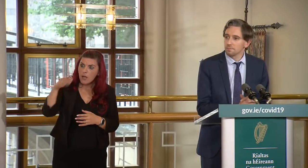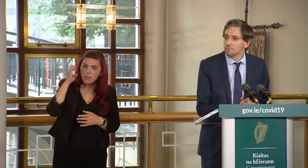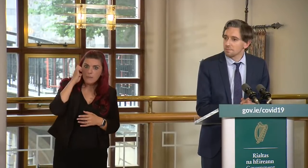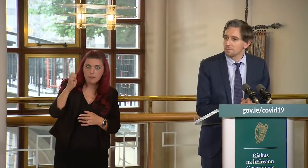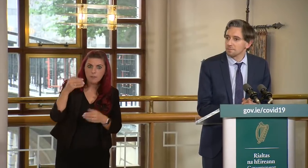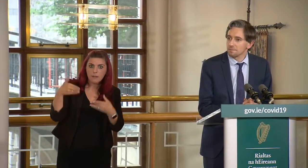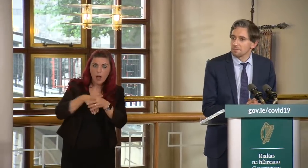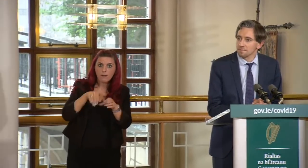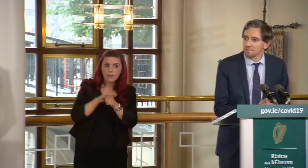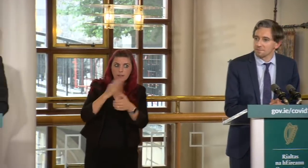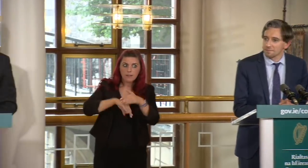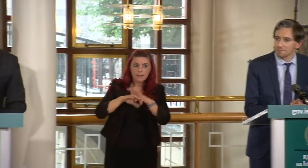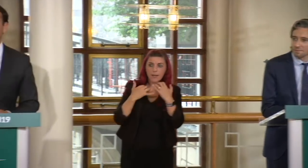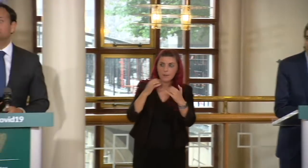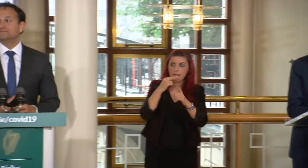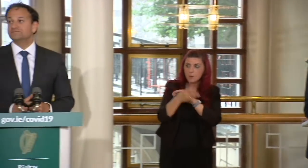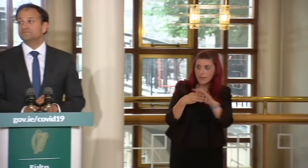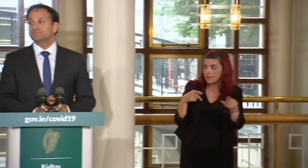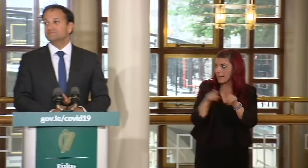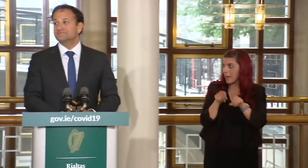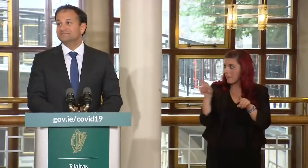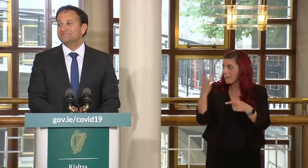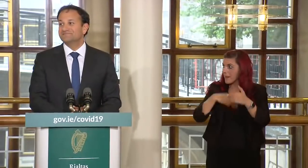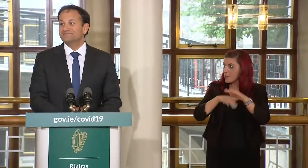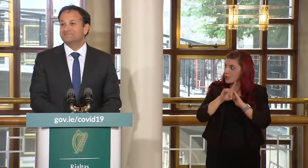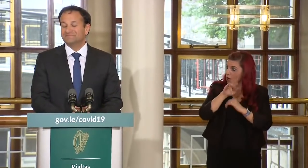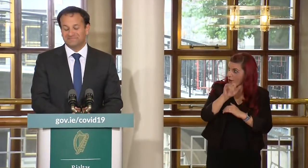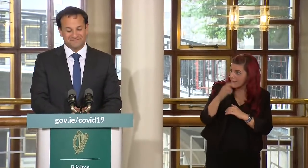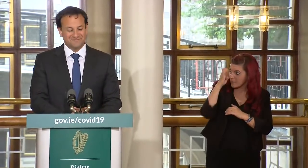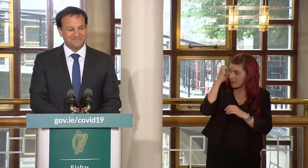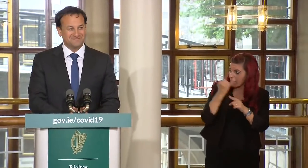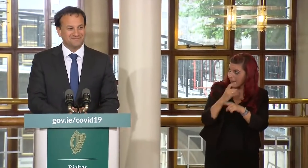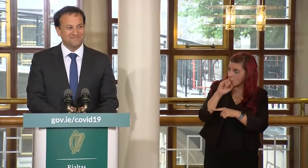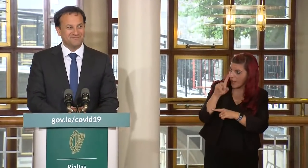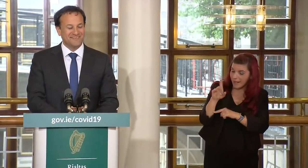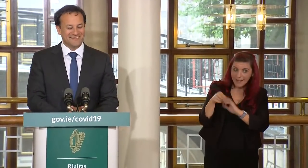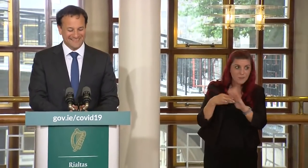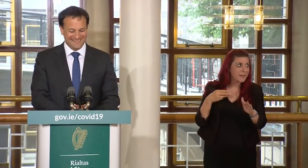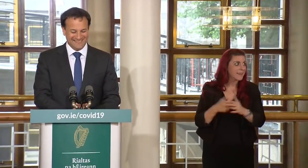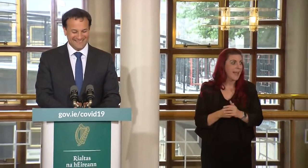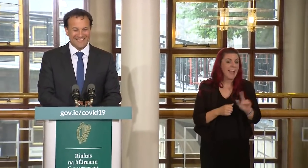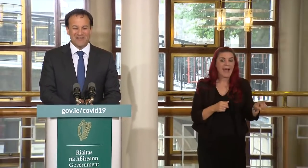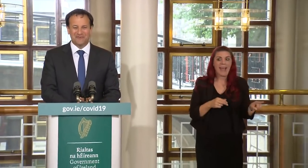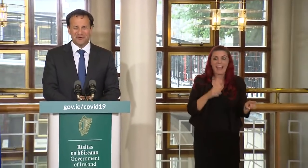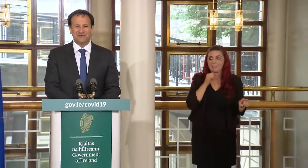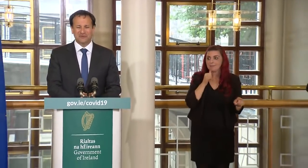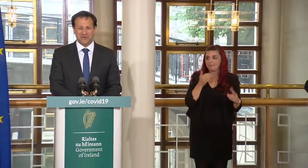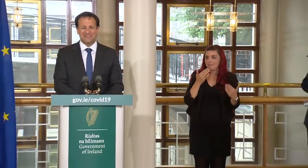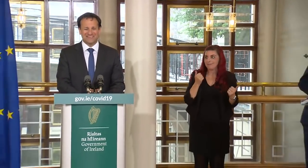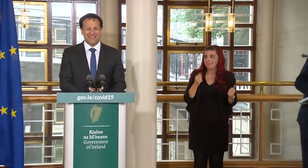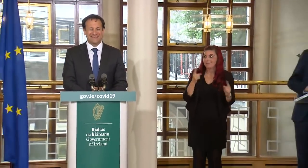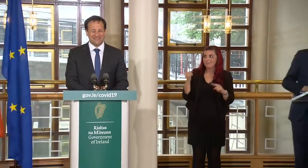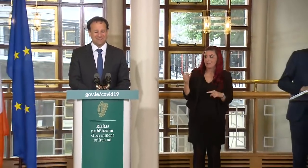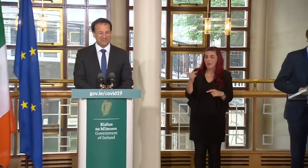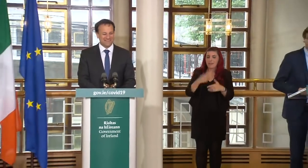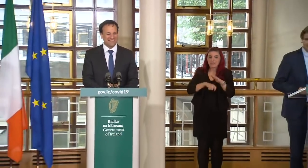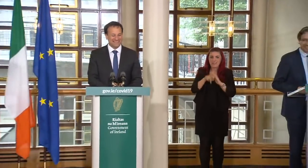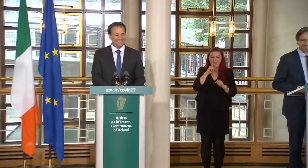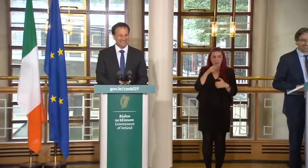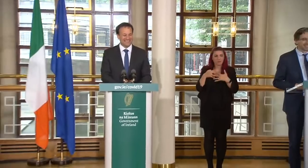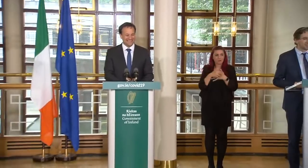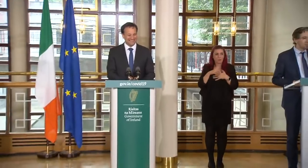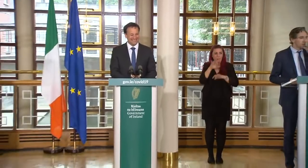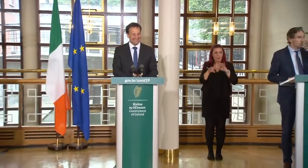and Mr Doherty, would you fancy a Shannon seat? It would just be discourteous to answer that question. And a very cruel question to ask, I must